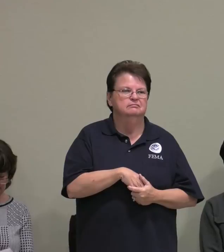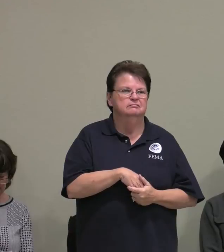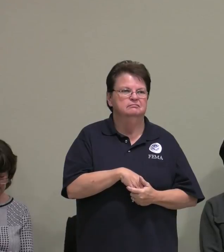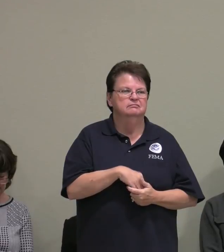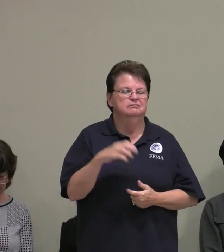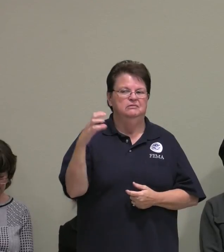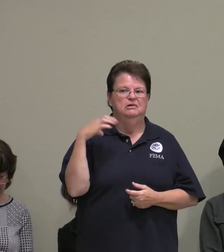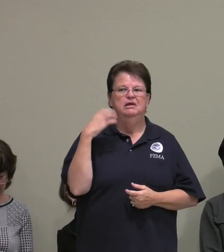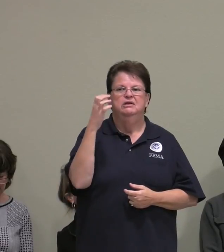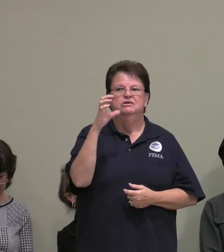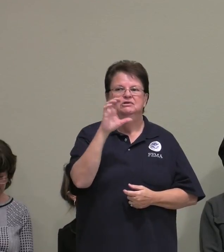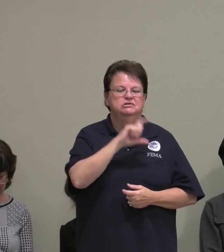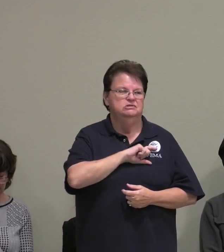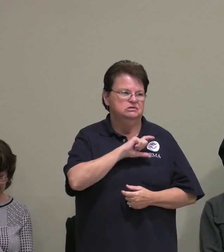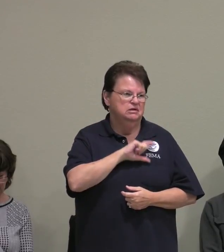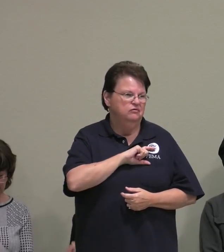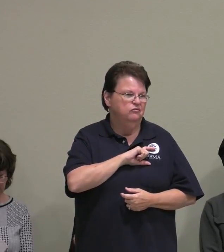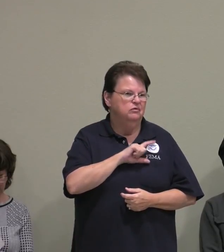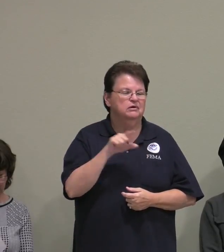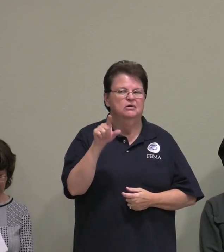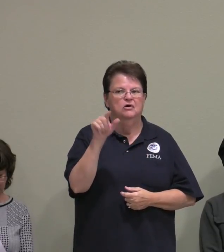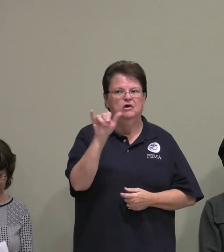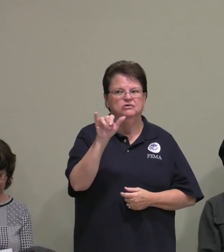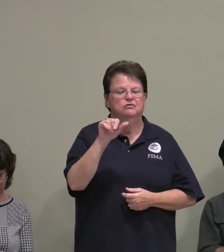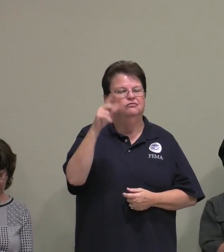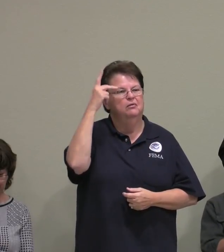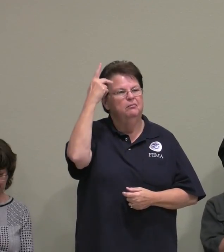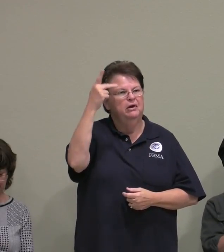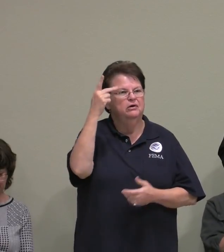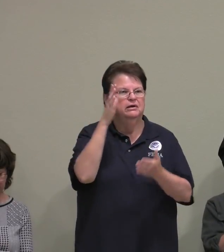And Chief Reibold there in the back as well from Paradise.